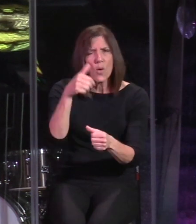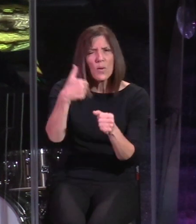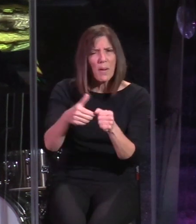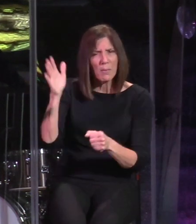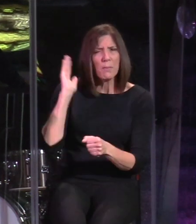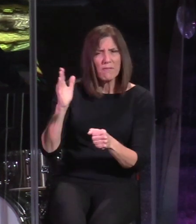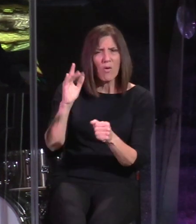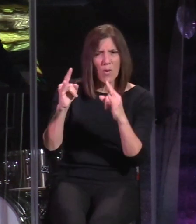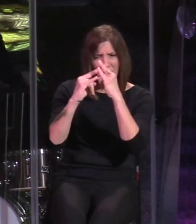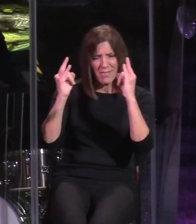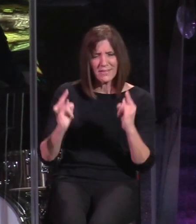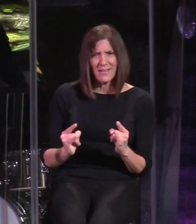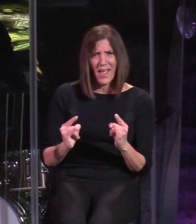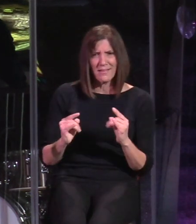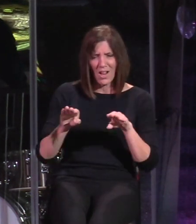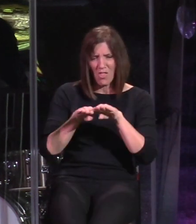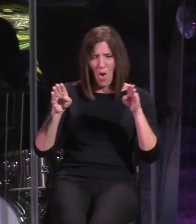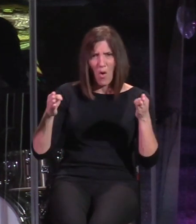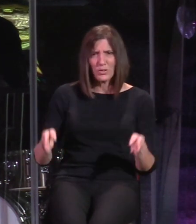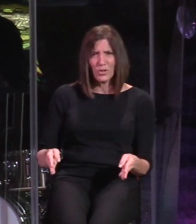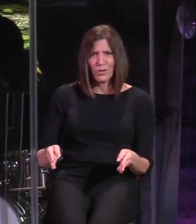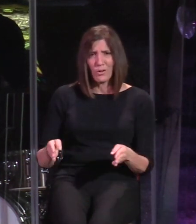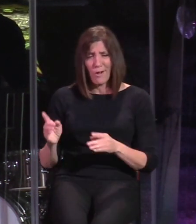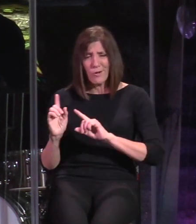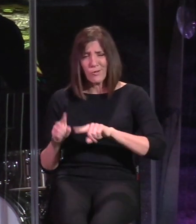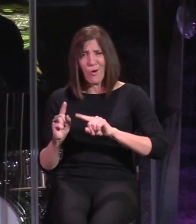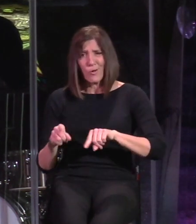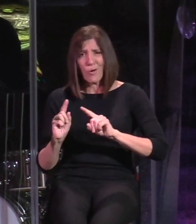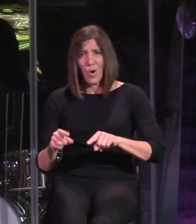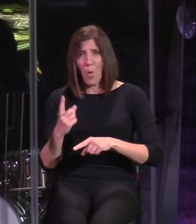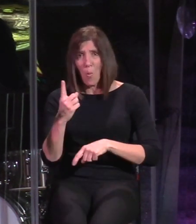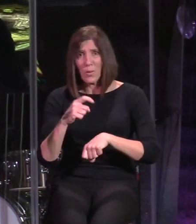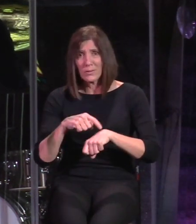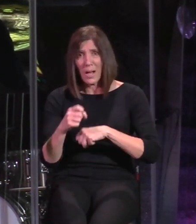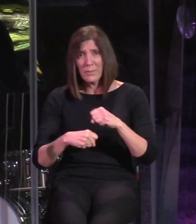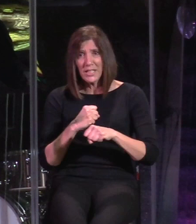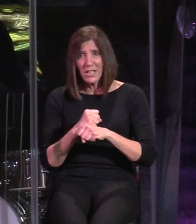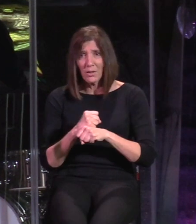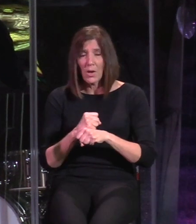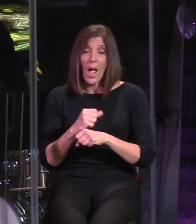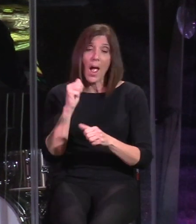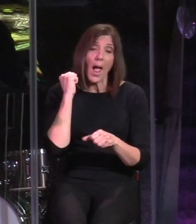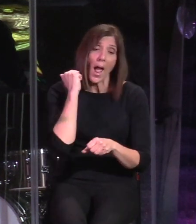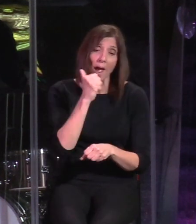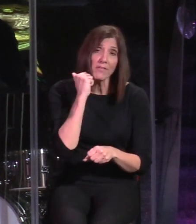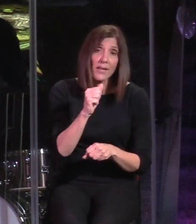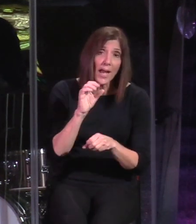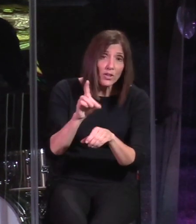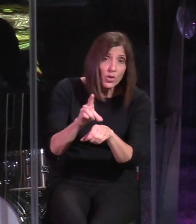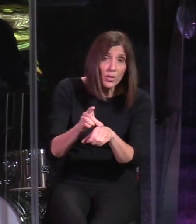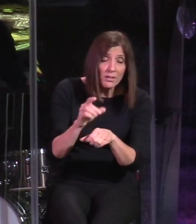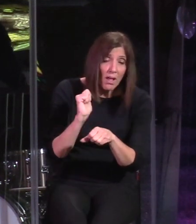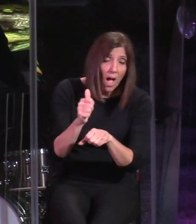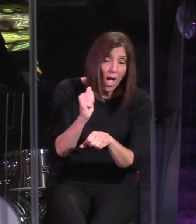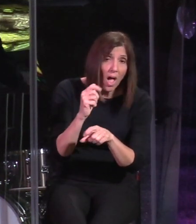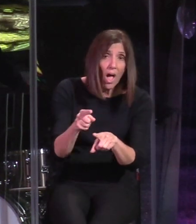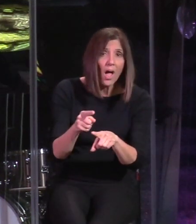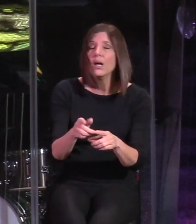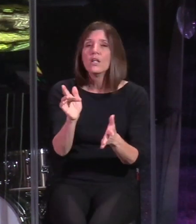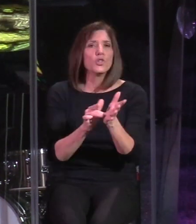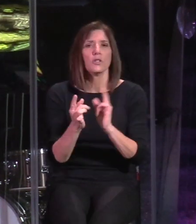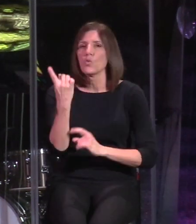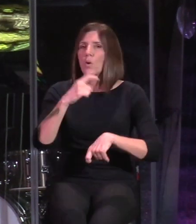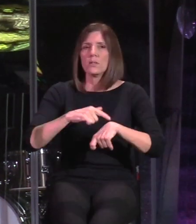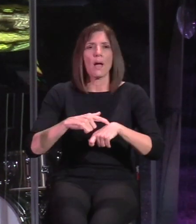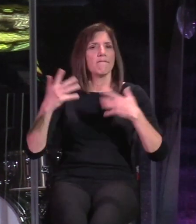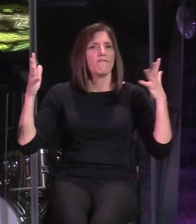with the animal sacrifices. His payment was once for all. And his sacrifice was sufficient to put